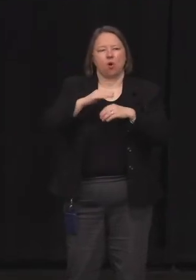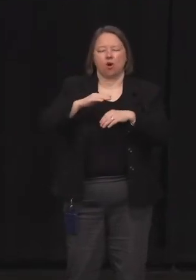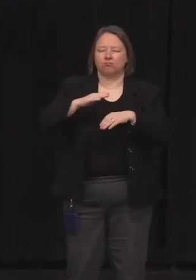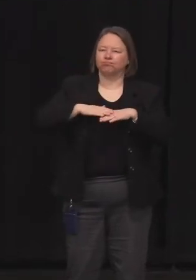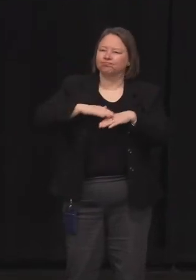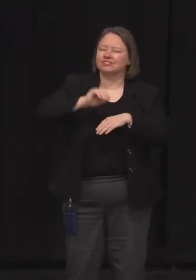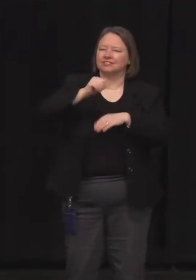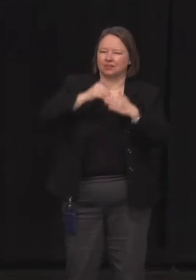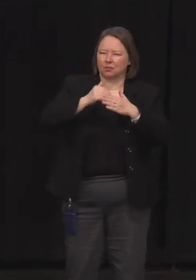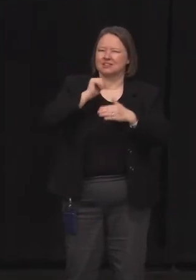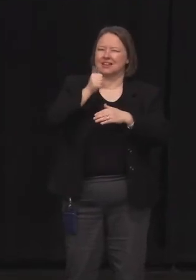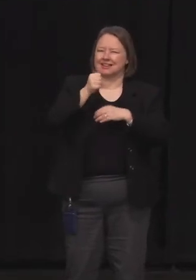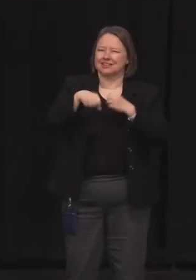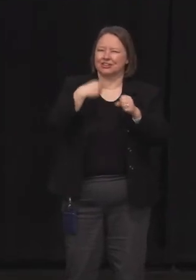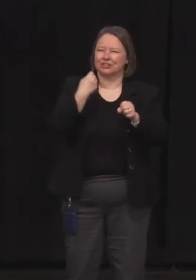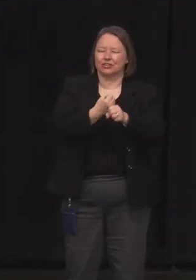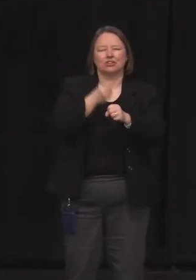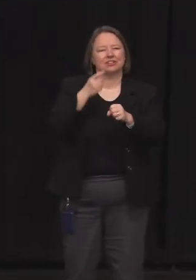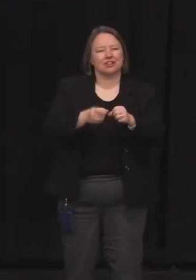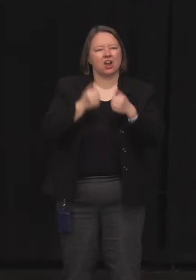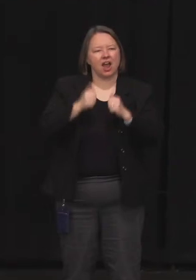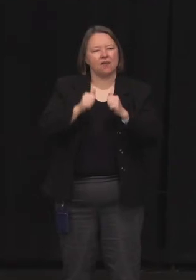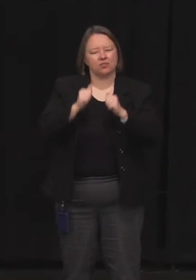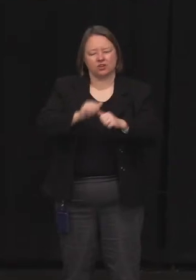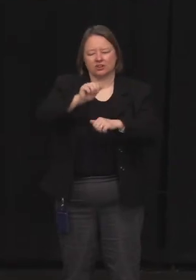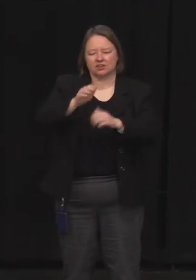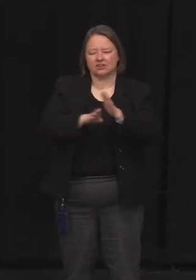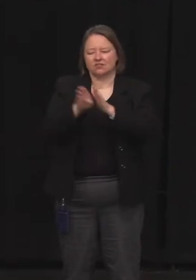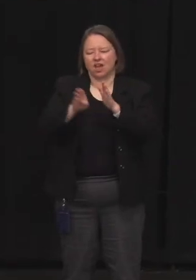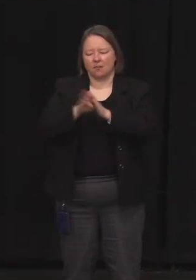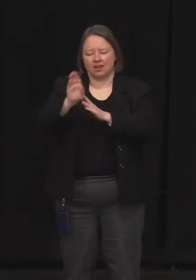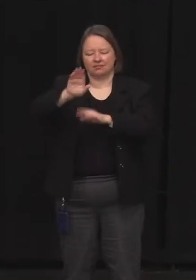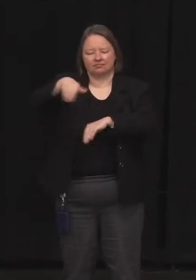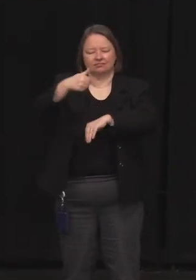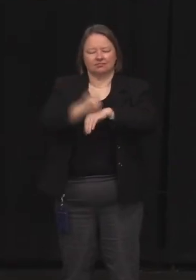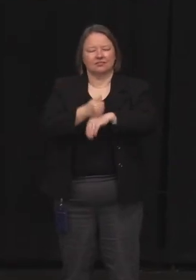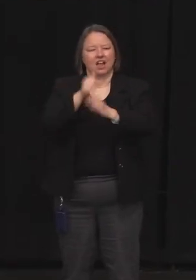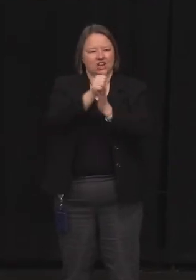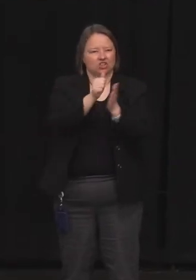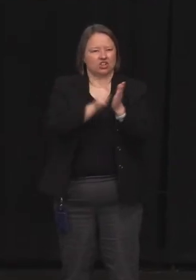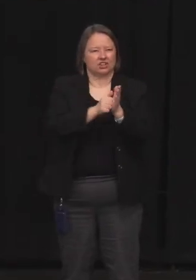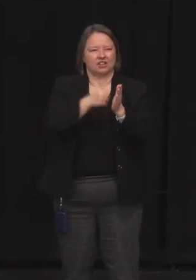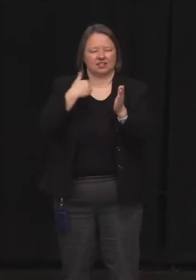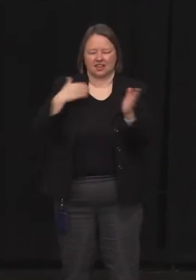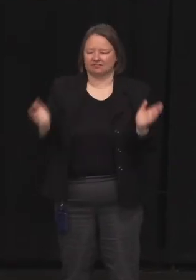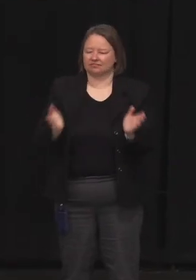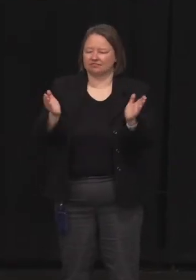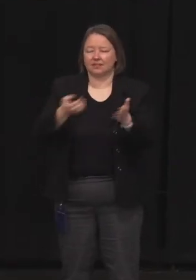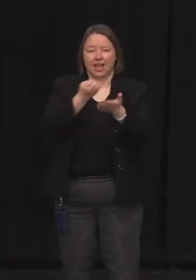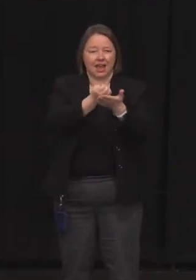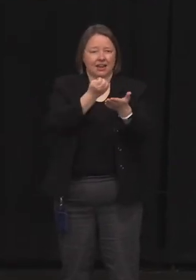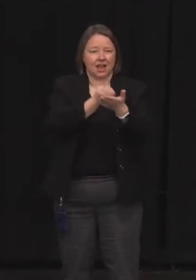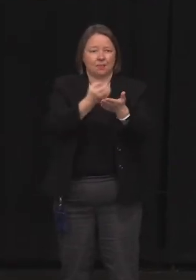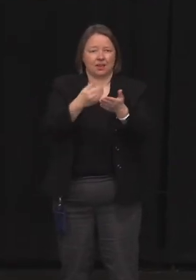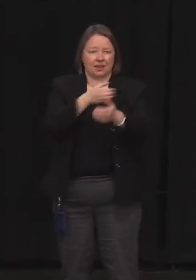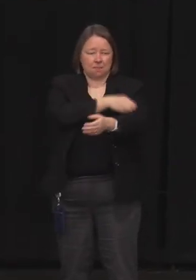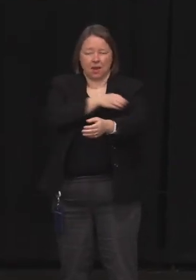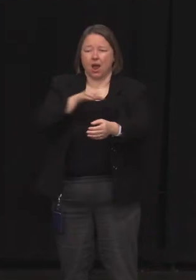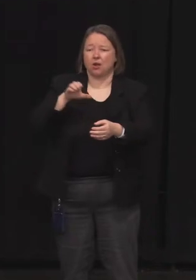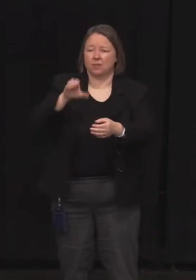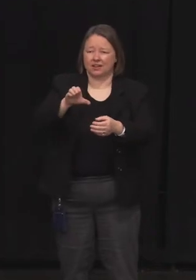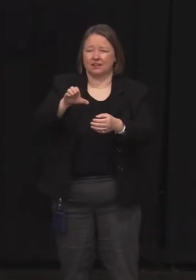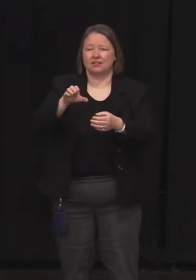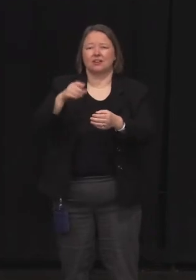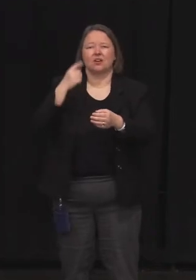years in their efforts to develop and implement an agenda that promoted economic empowerment as